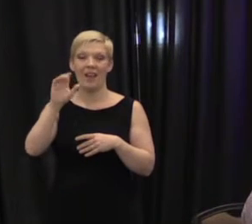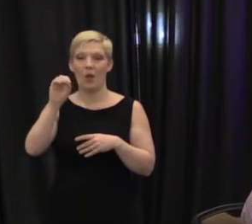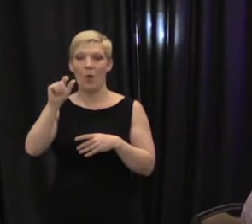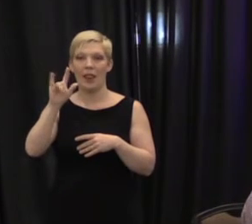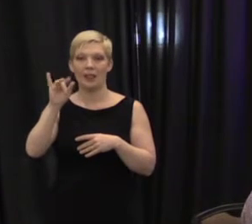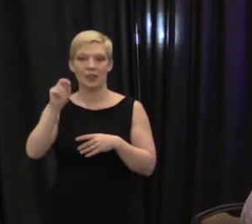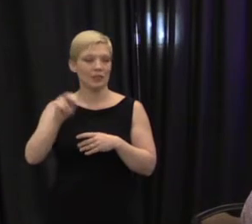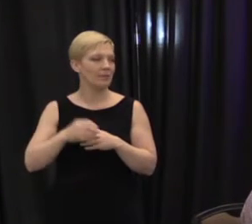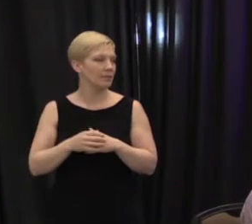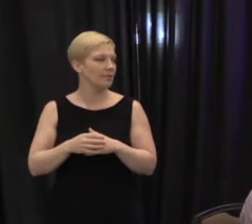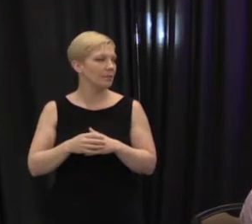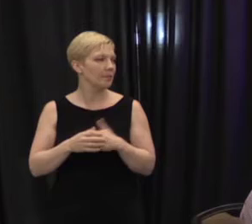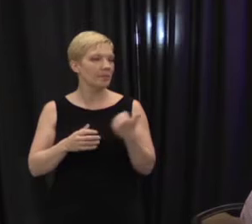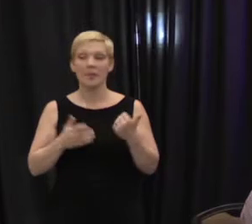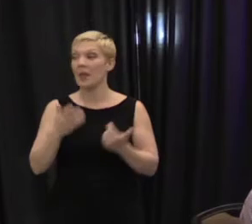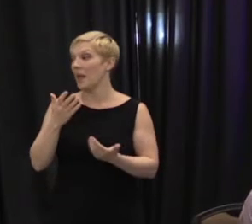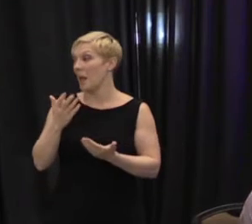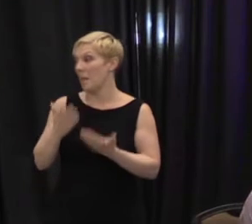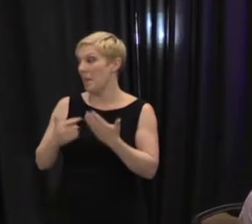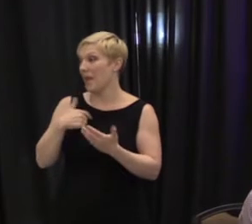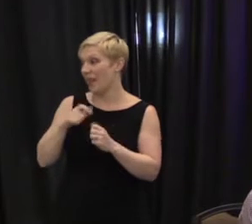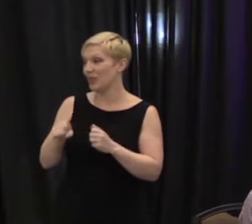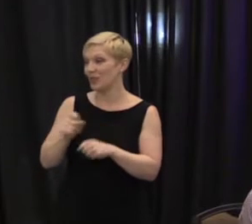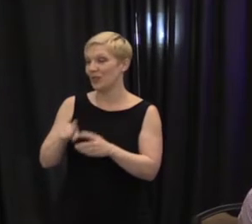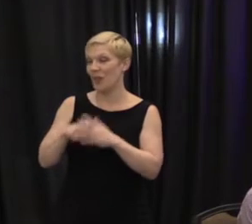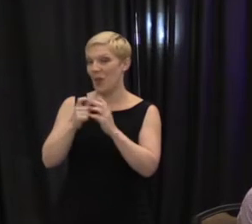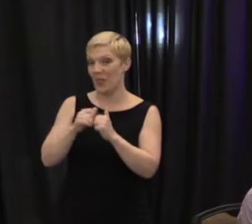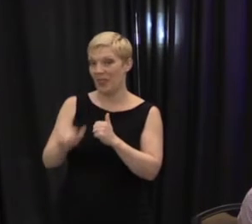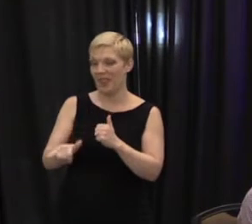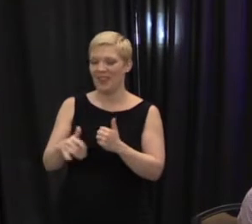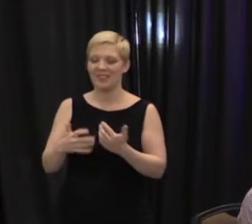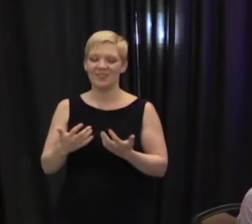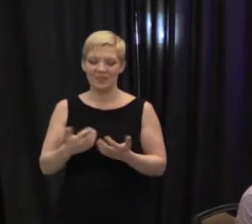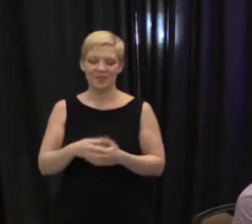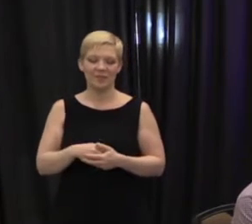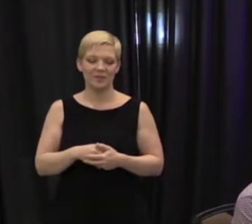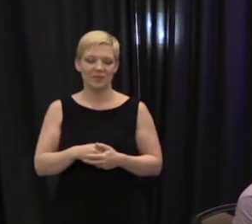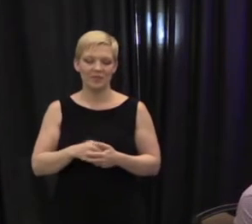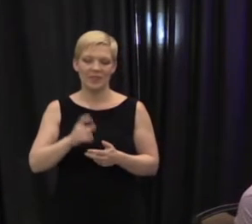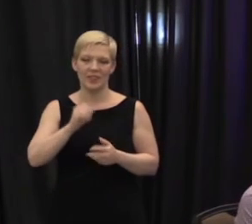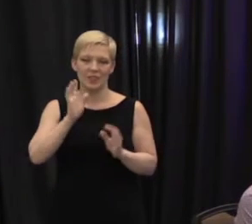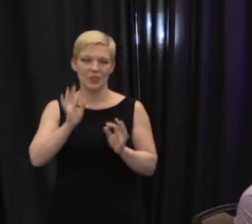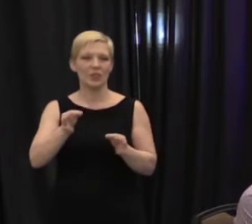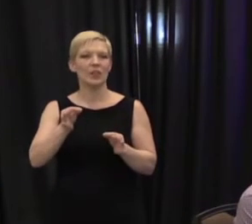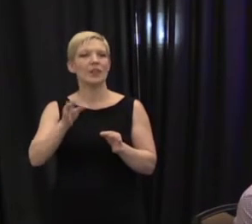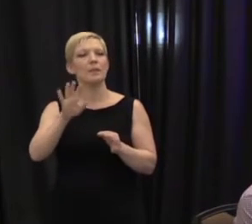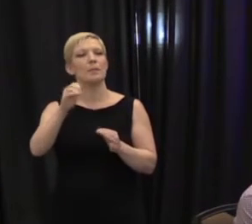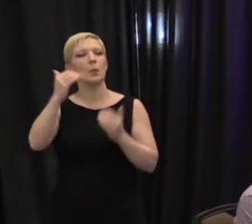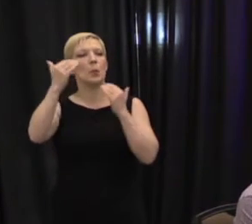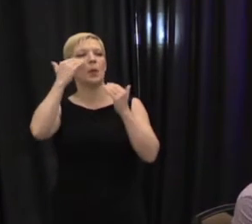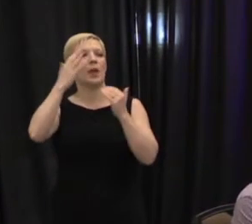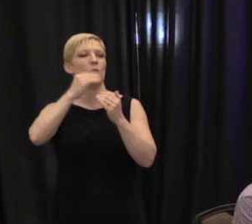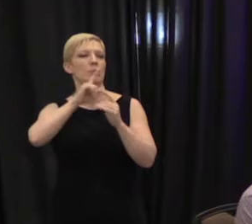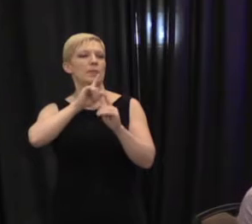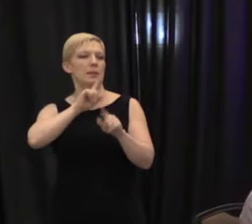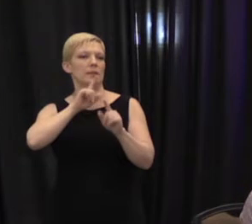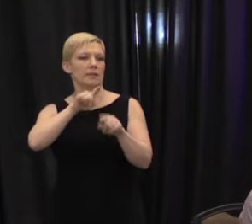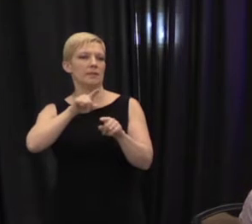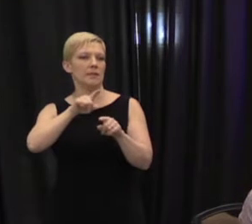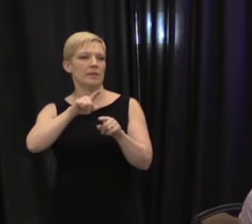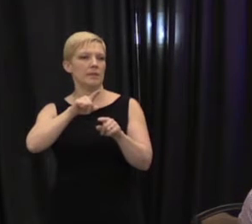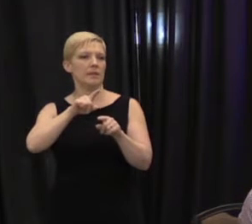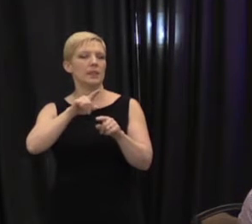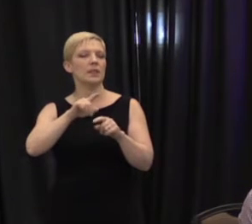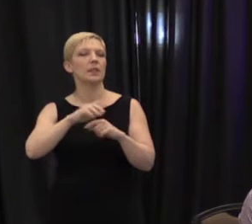MediaCoalition.org. maybe I should start with that. But yeah, Yes. that's it's certainly to be aware and the ability to be responsive. I would